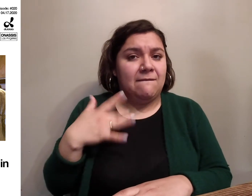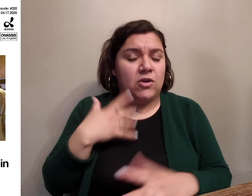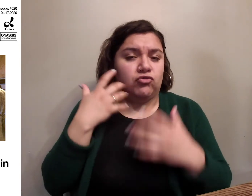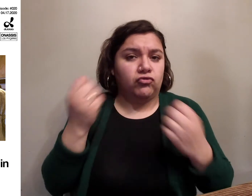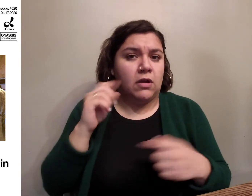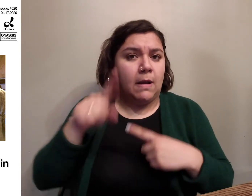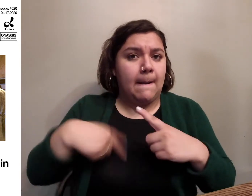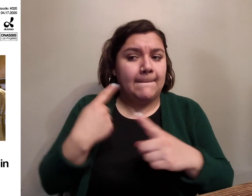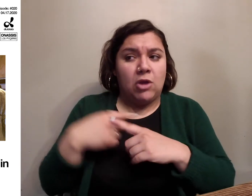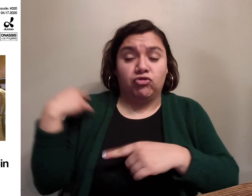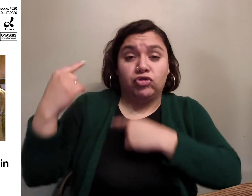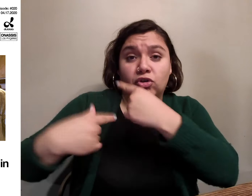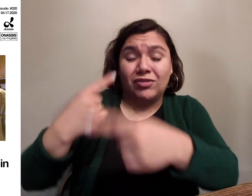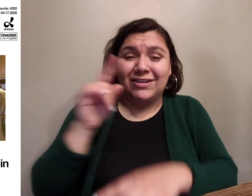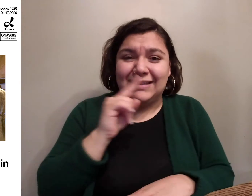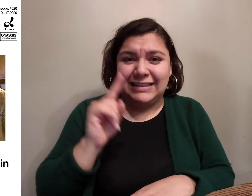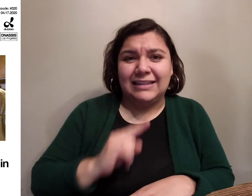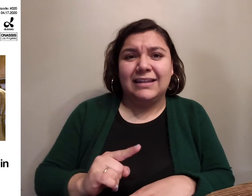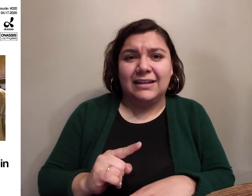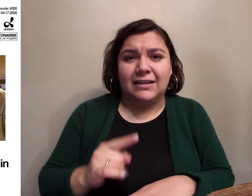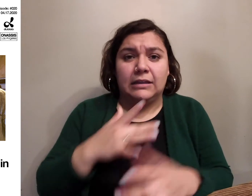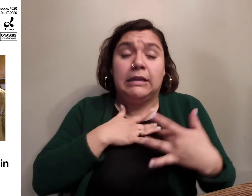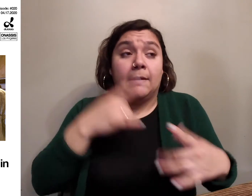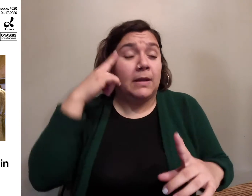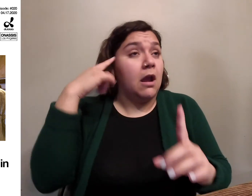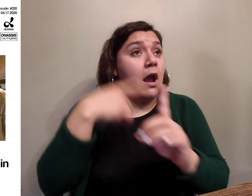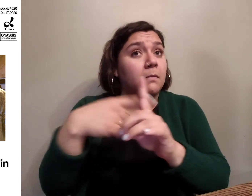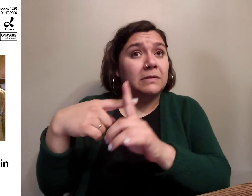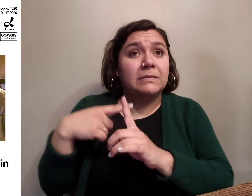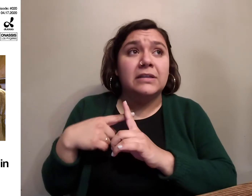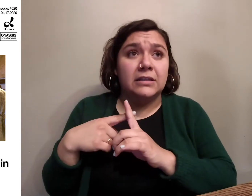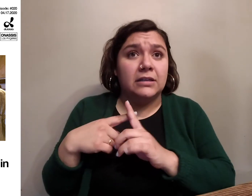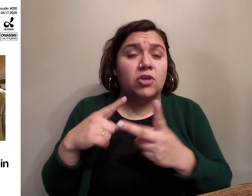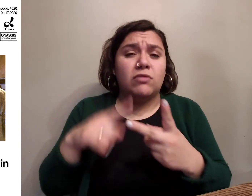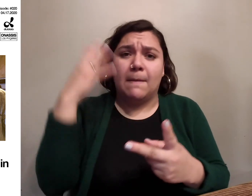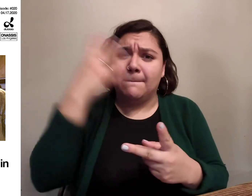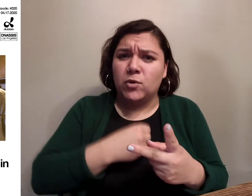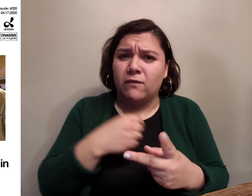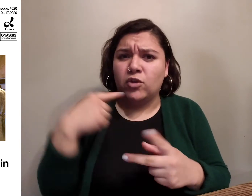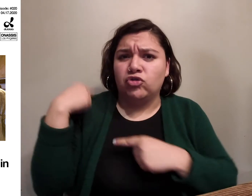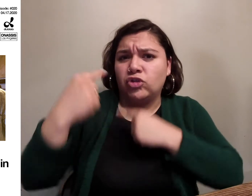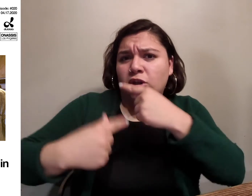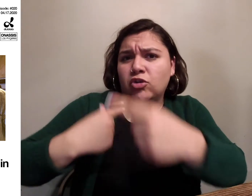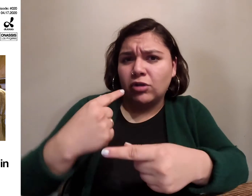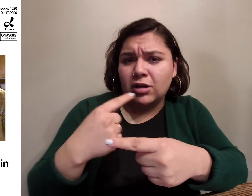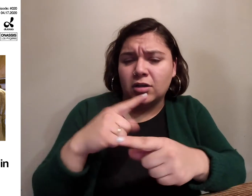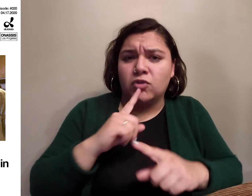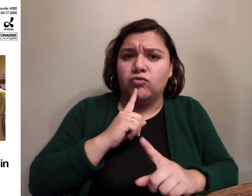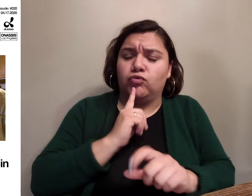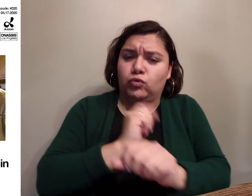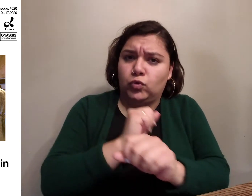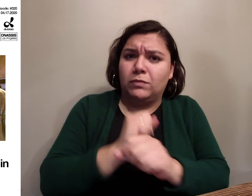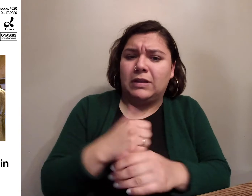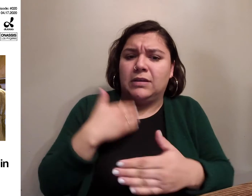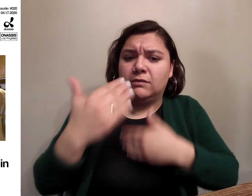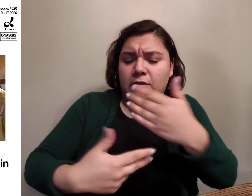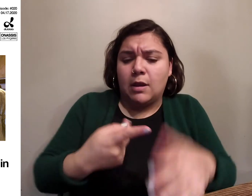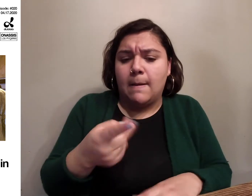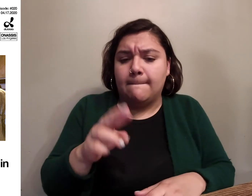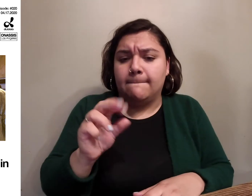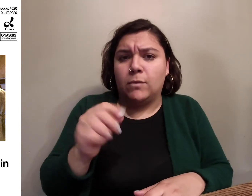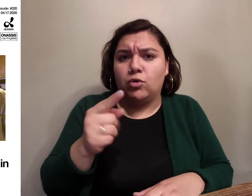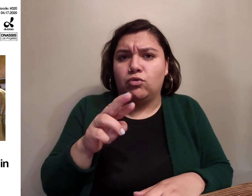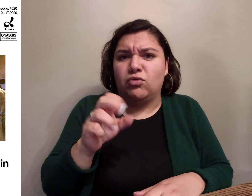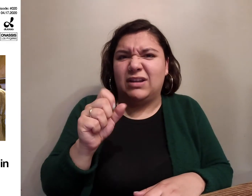very optimistic and very beautiful generation, like really truly progressive and very good kids. And they're having